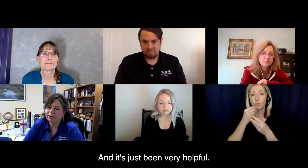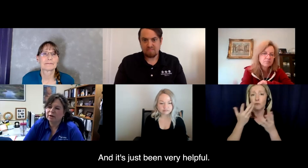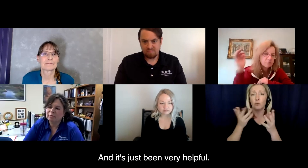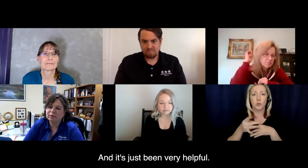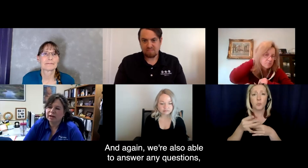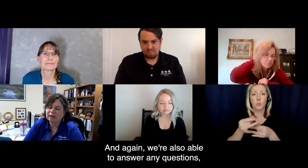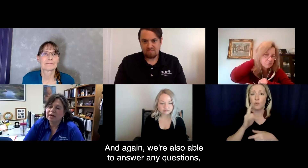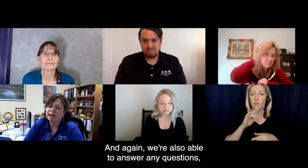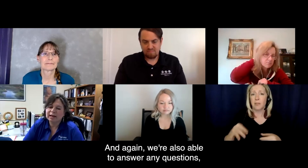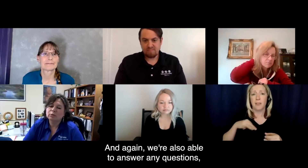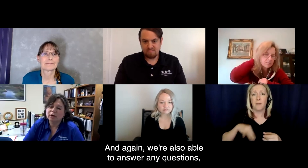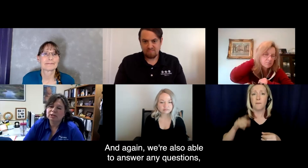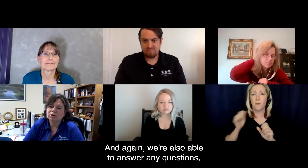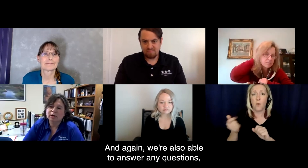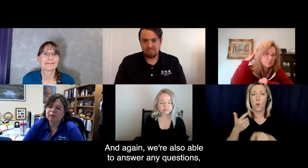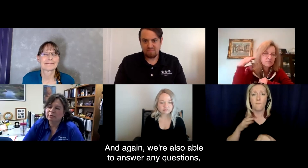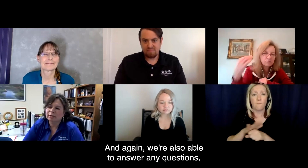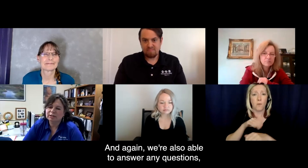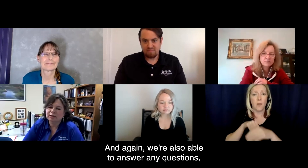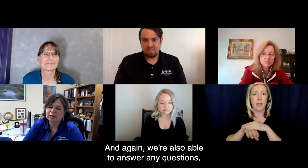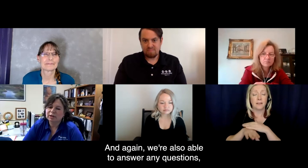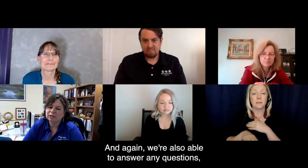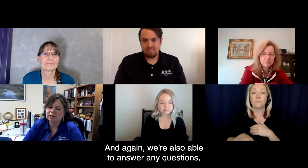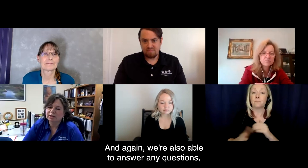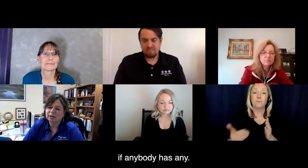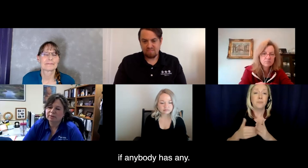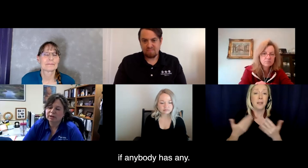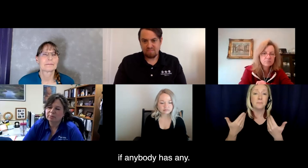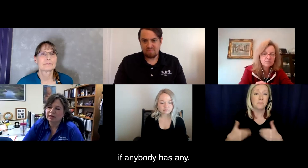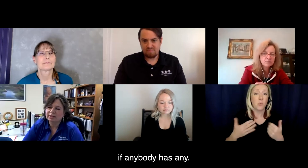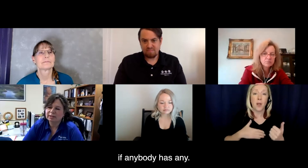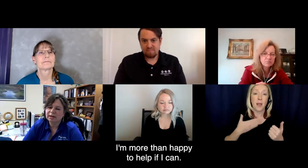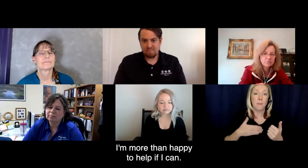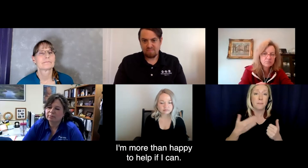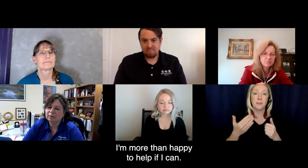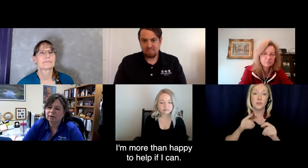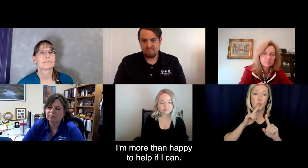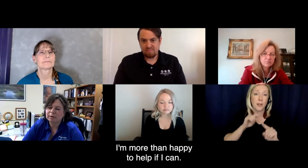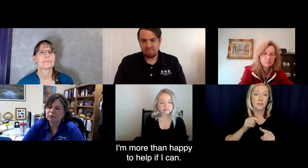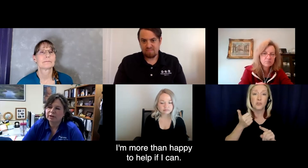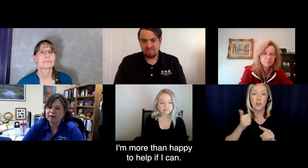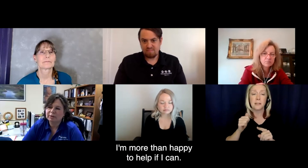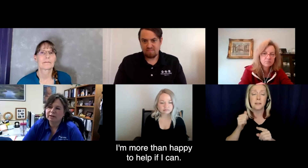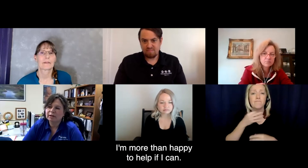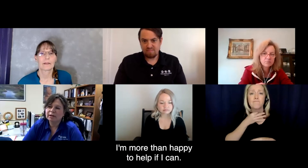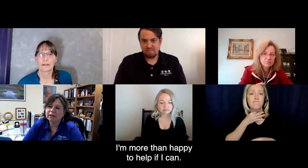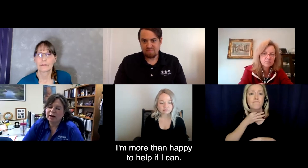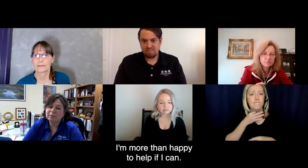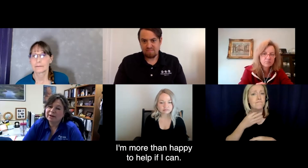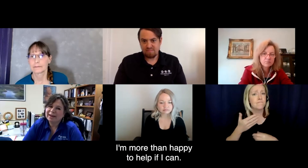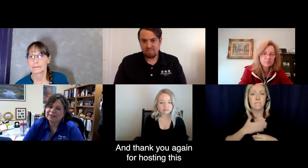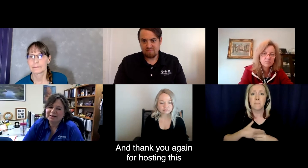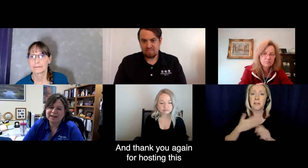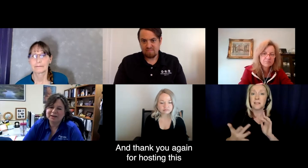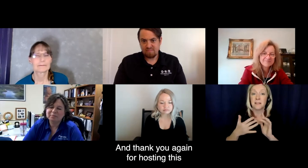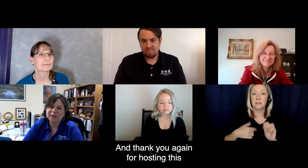very helpful. And again, we're also able to answer any questions. If anybody has any, I'm be more than happy to help if I